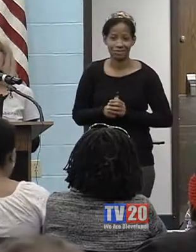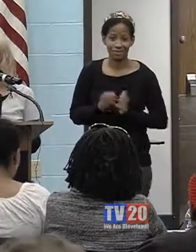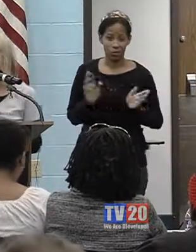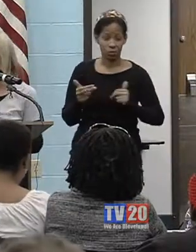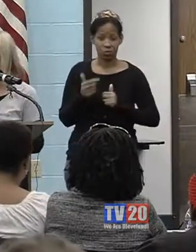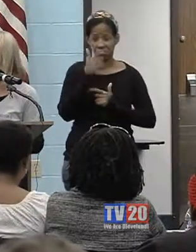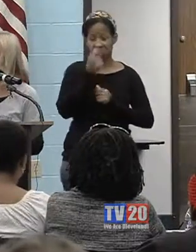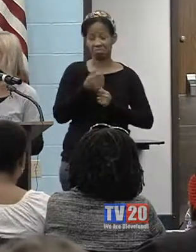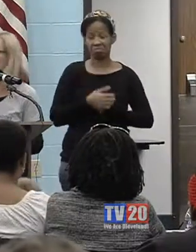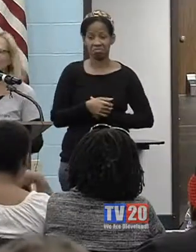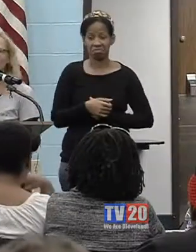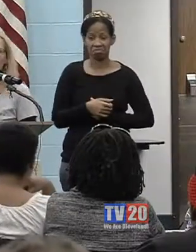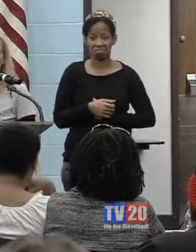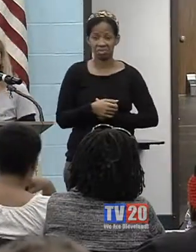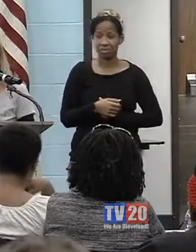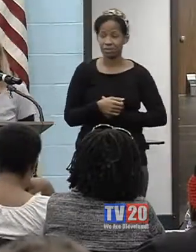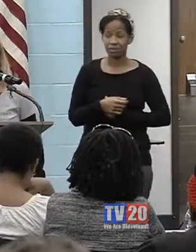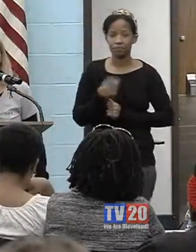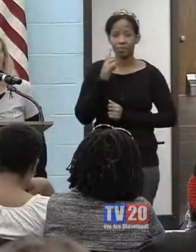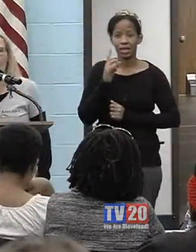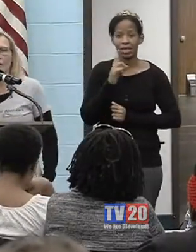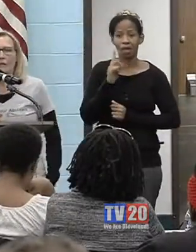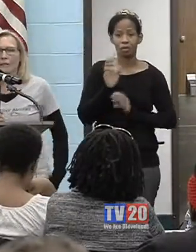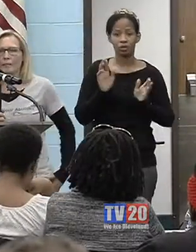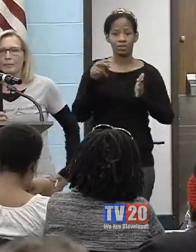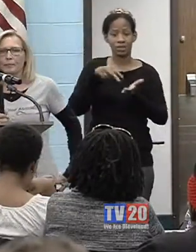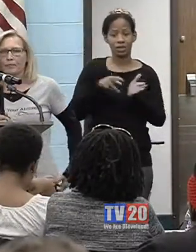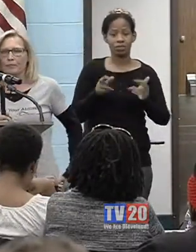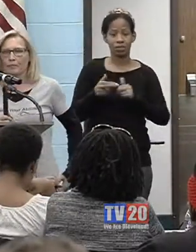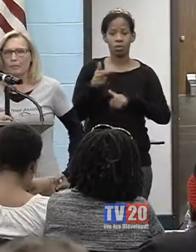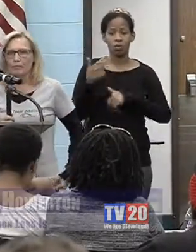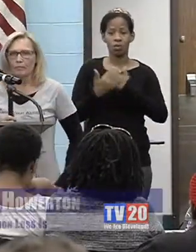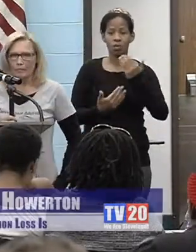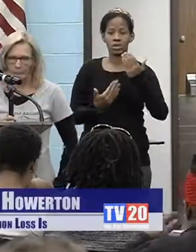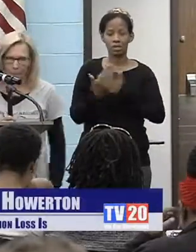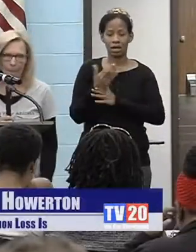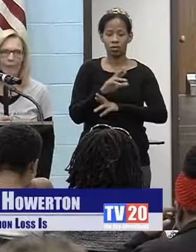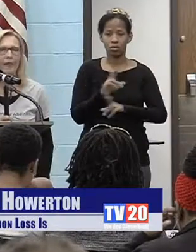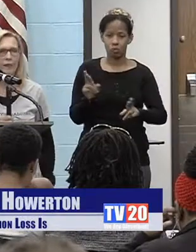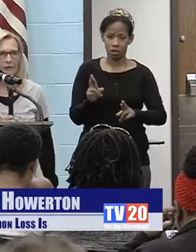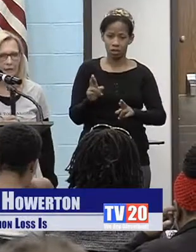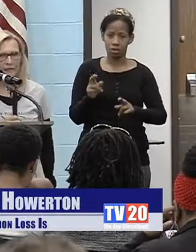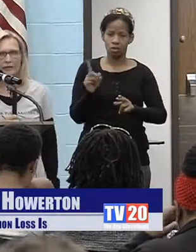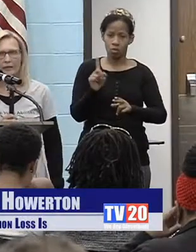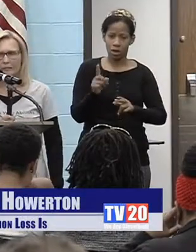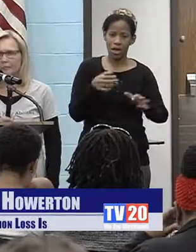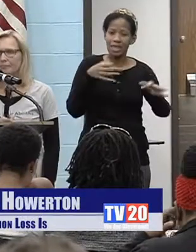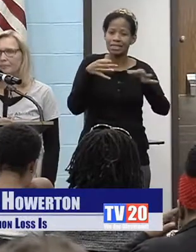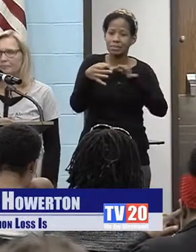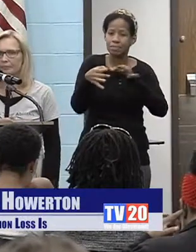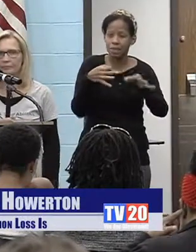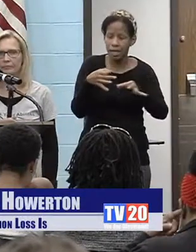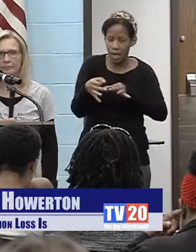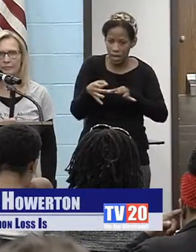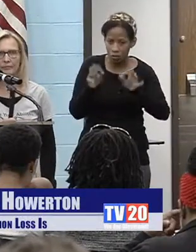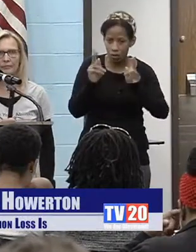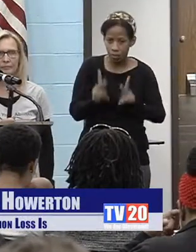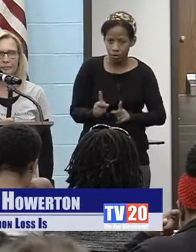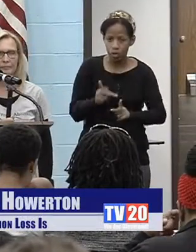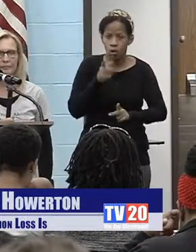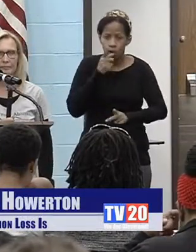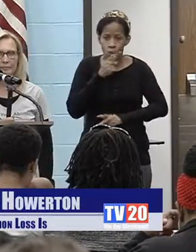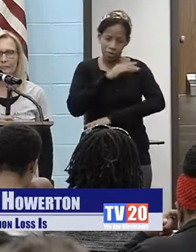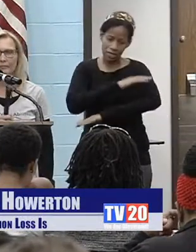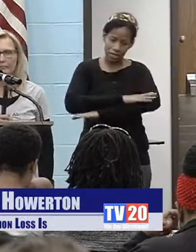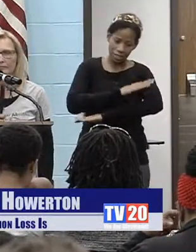room. And not only where you are in a room, what's on your plate, where things are, who's at the table and what where